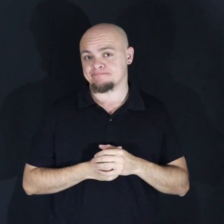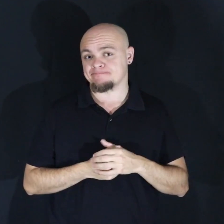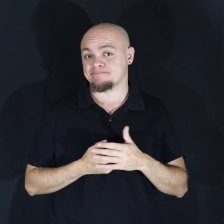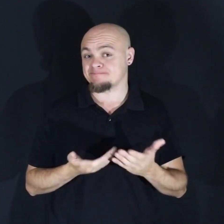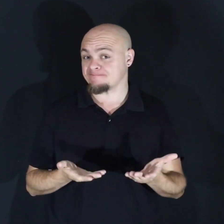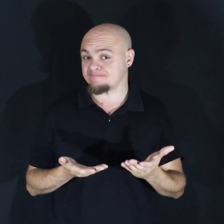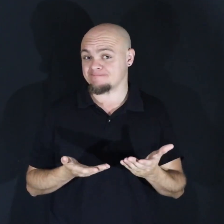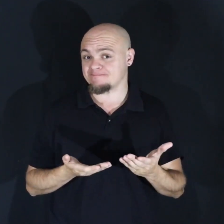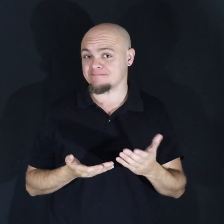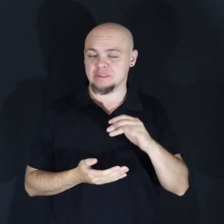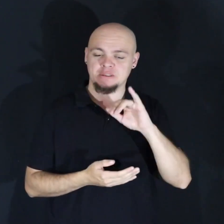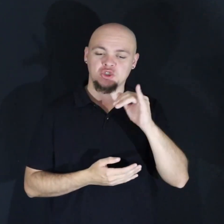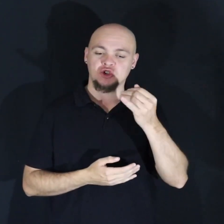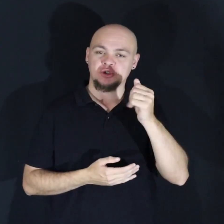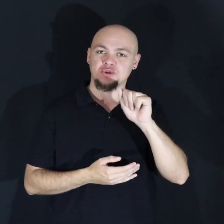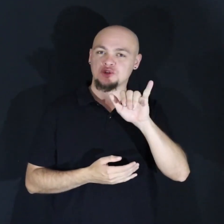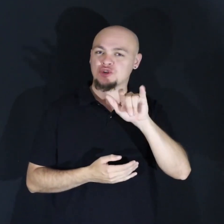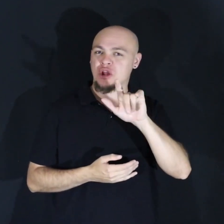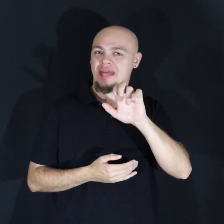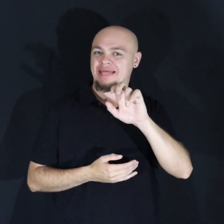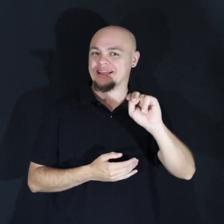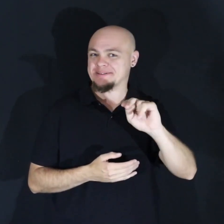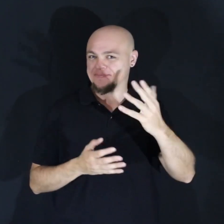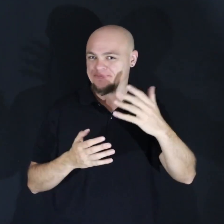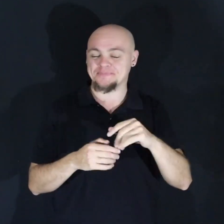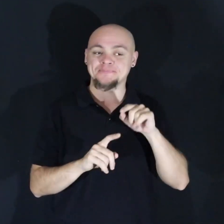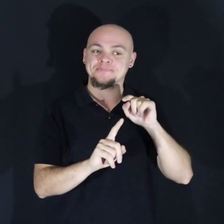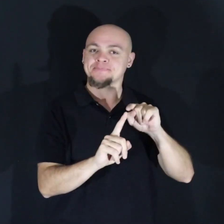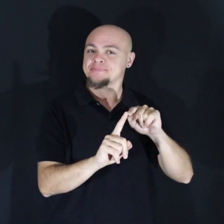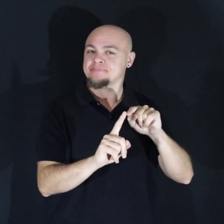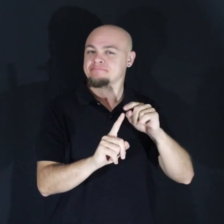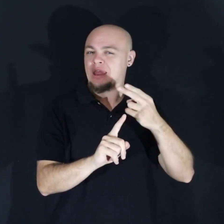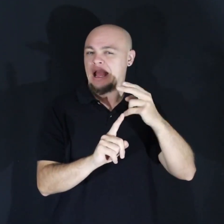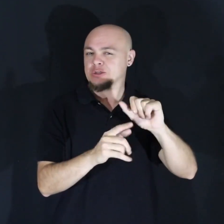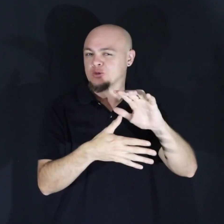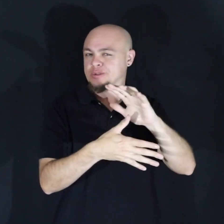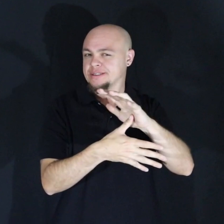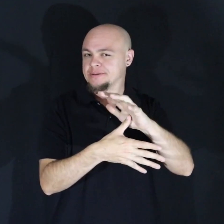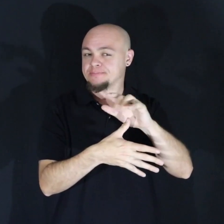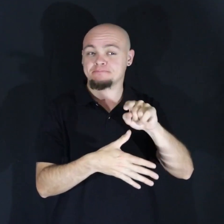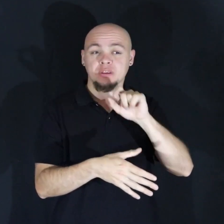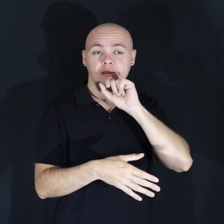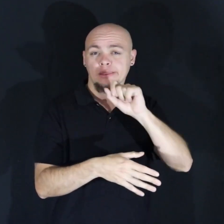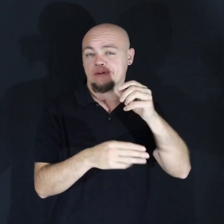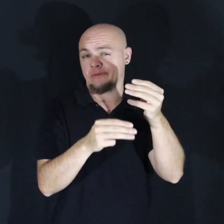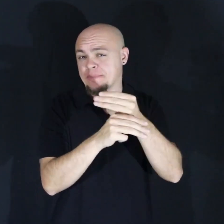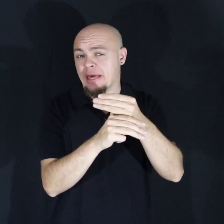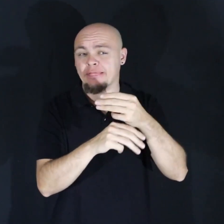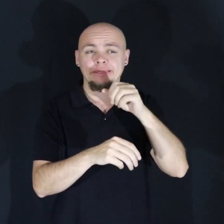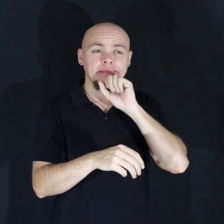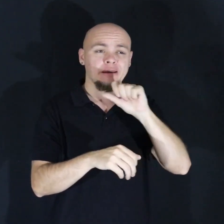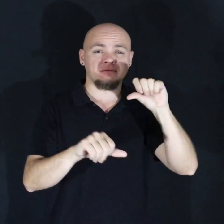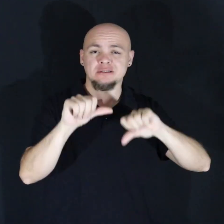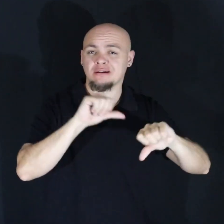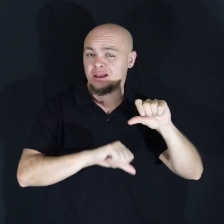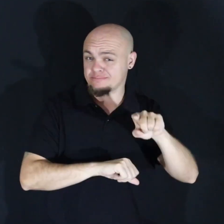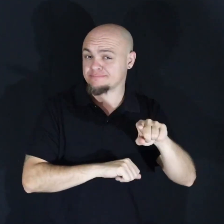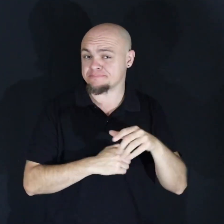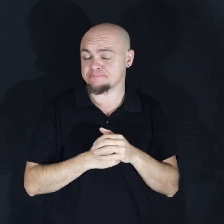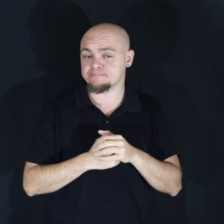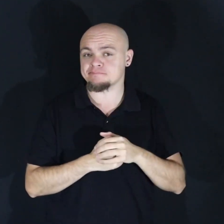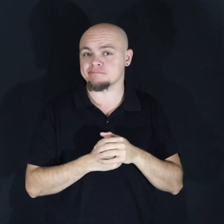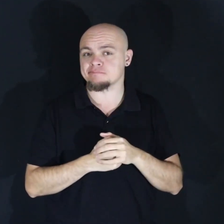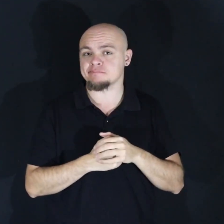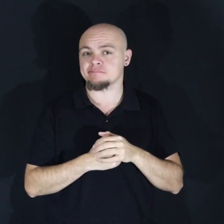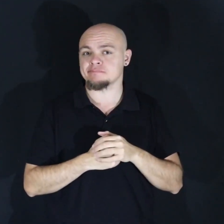Let's meet Jalen. He's a high school senior with a love for math and science. He is